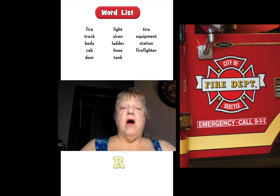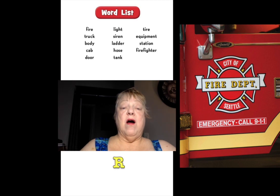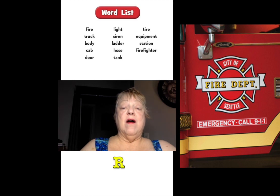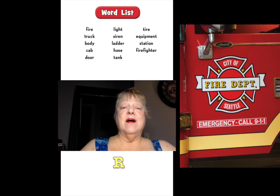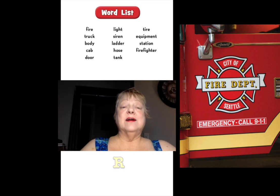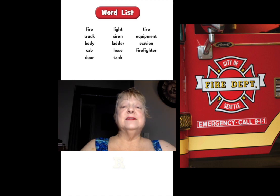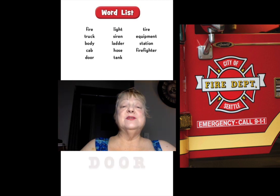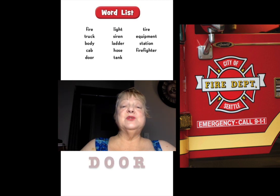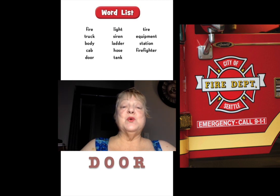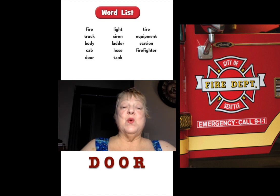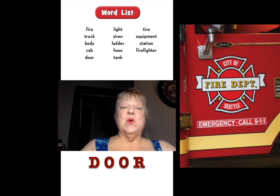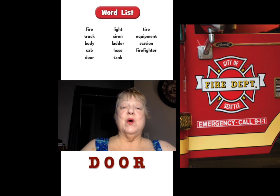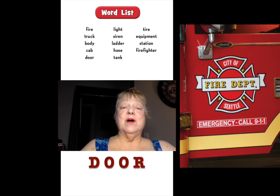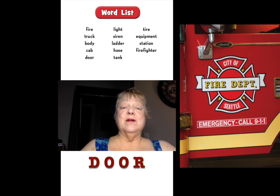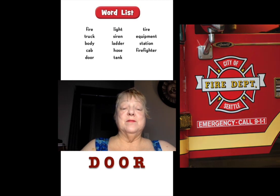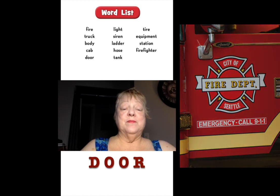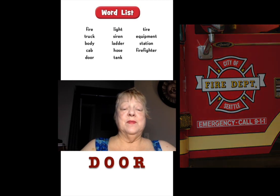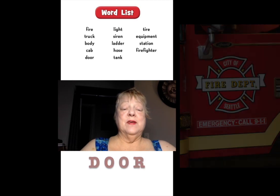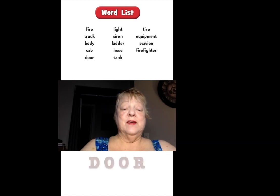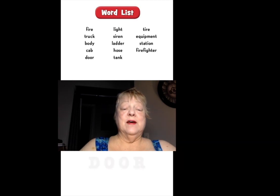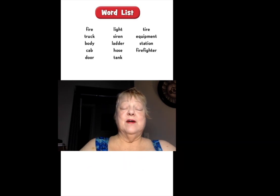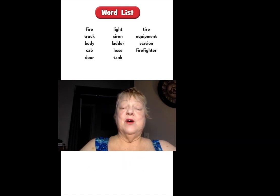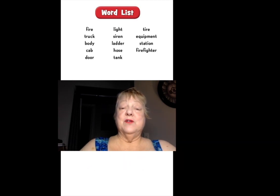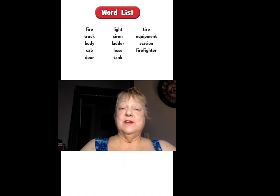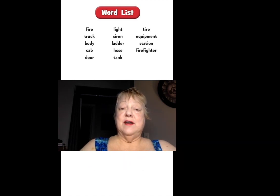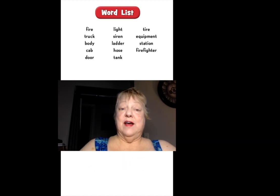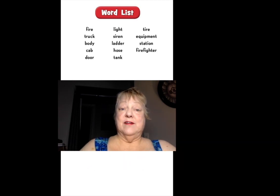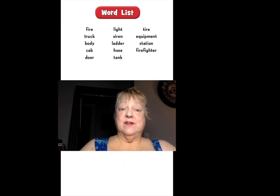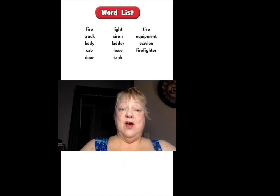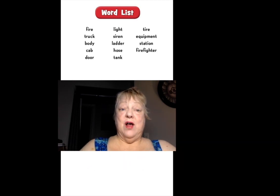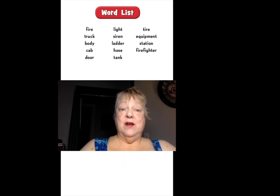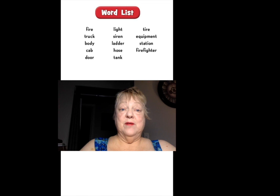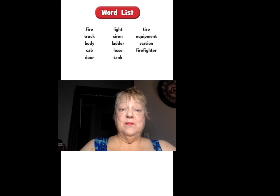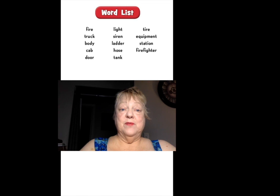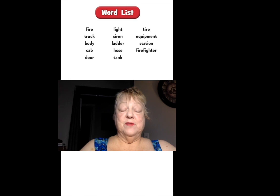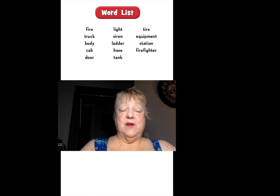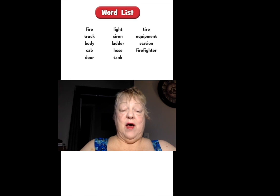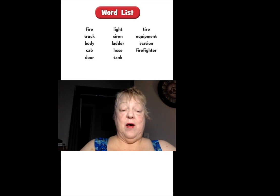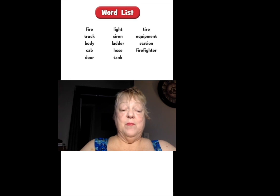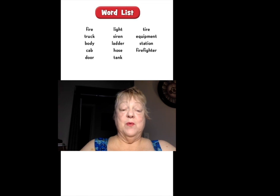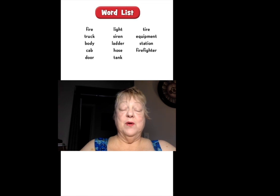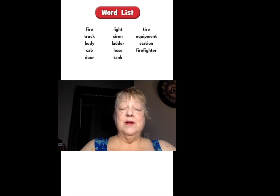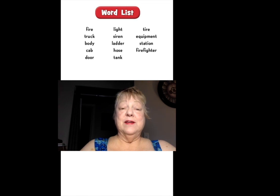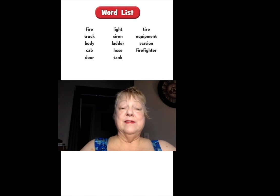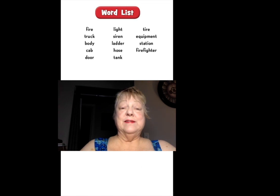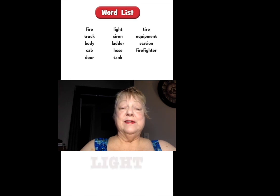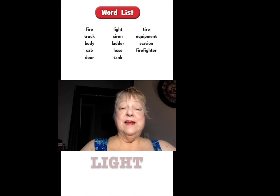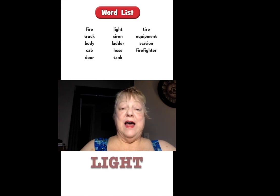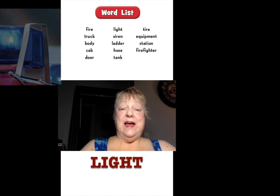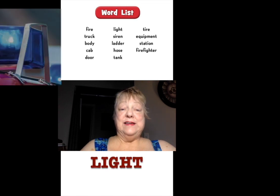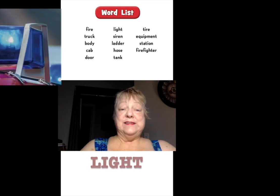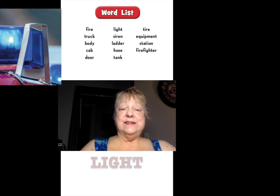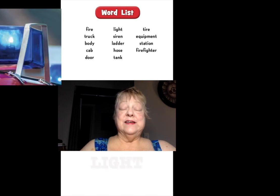D-O-O-R, door. Go to the next column. The top word is light,